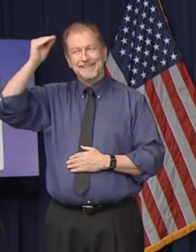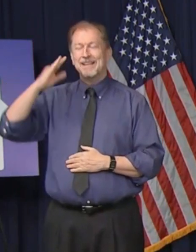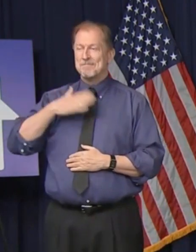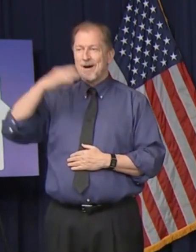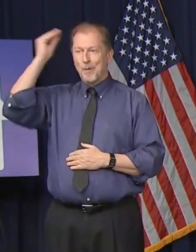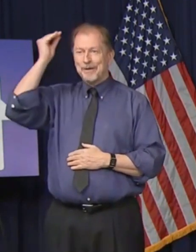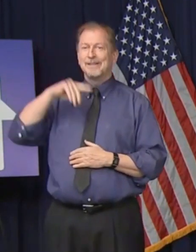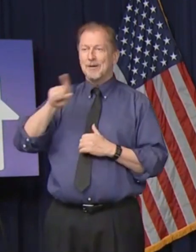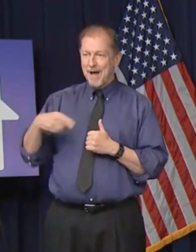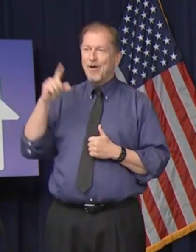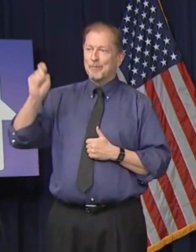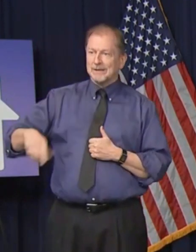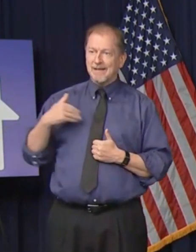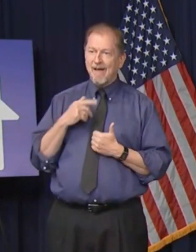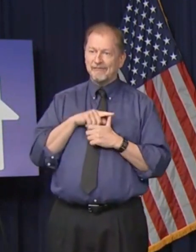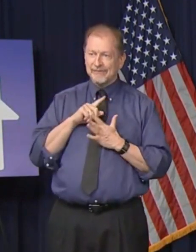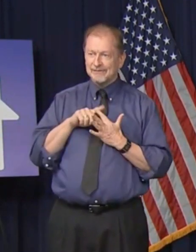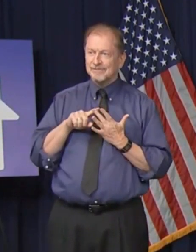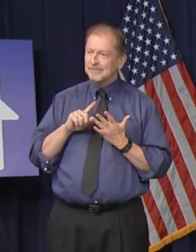a